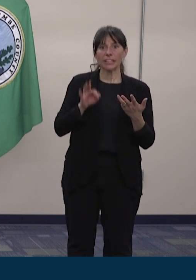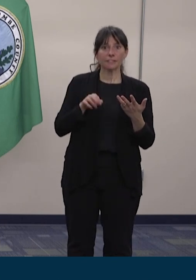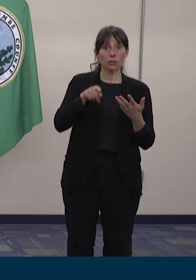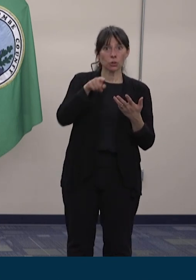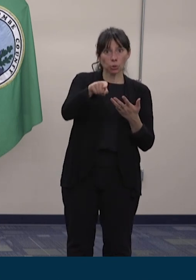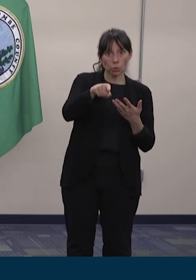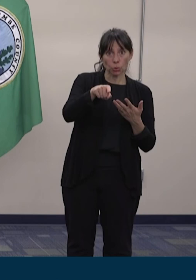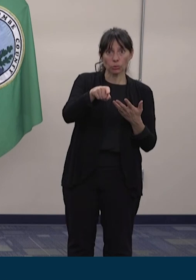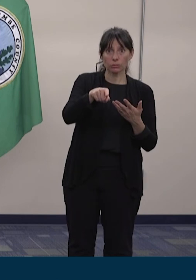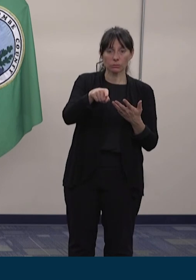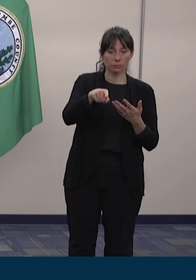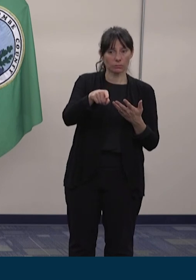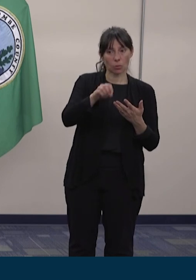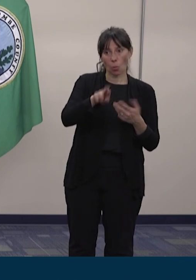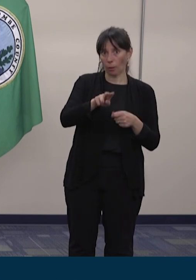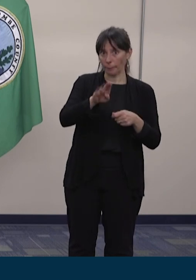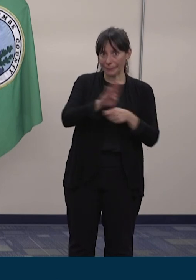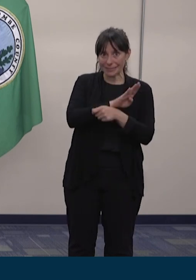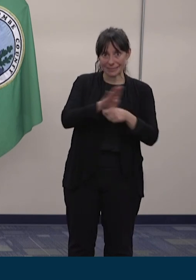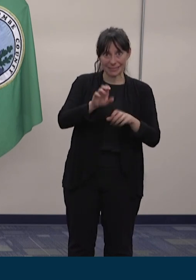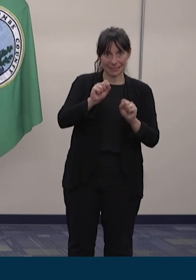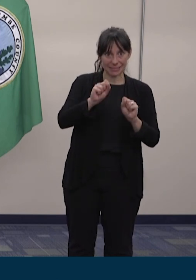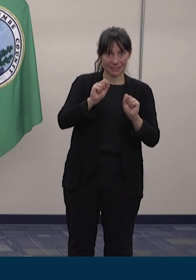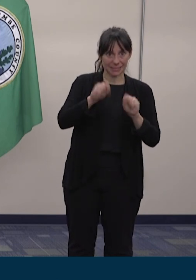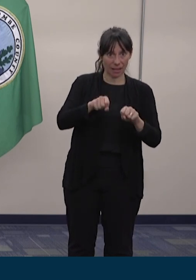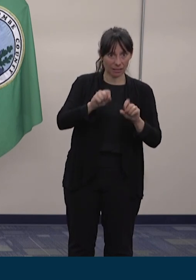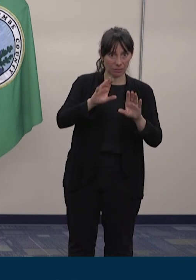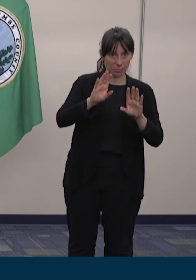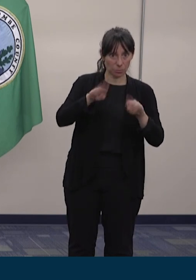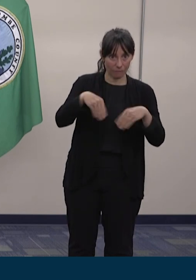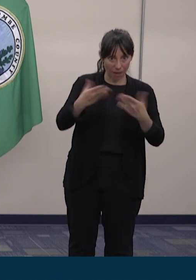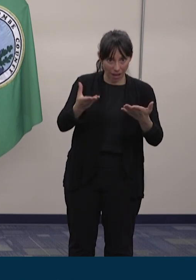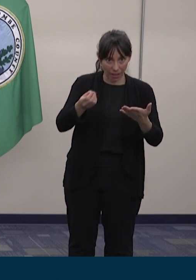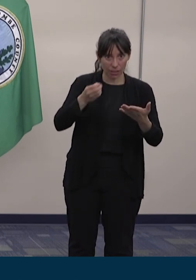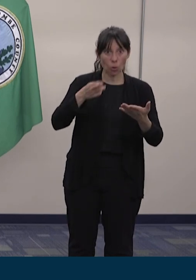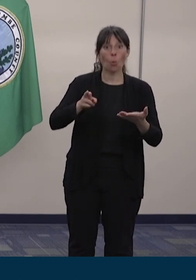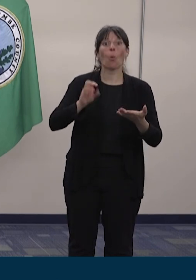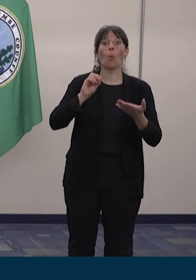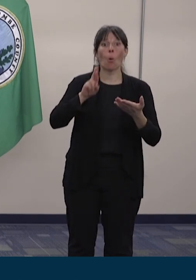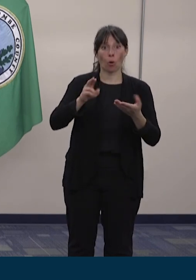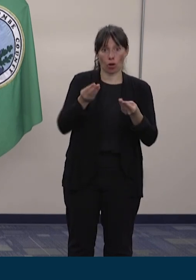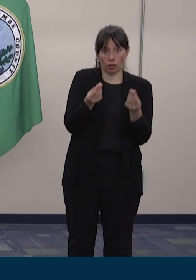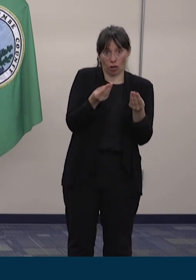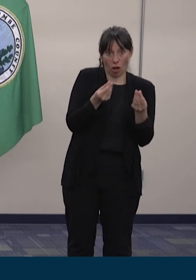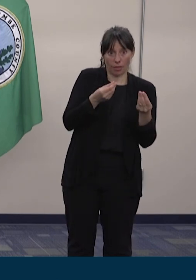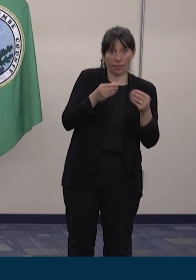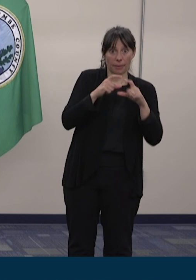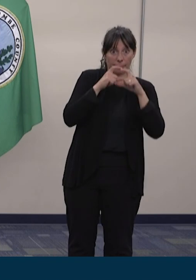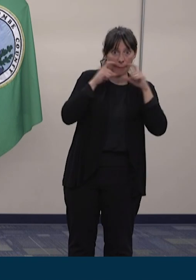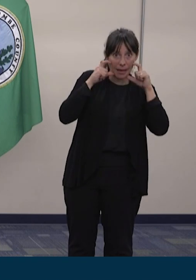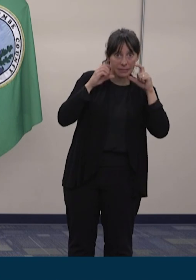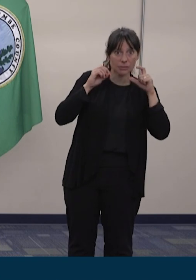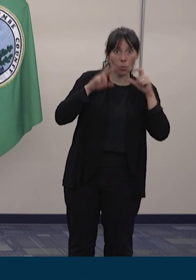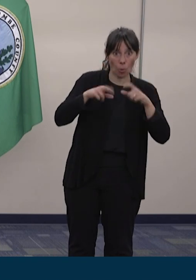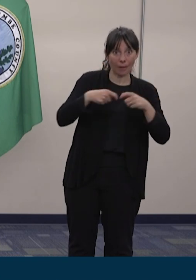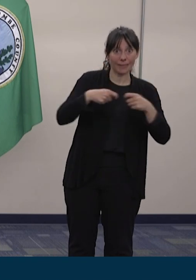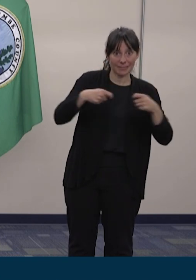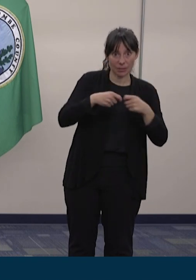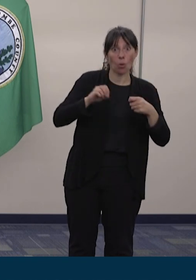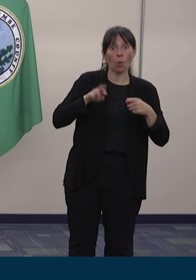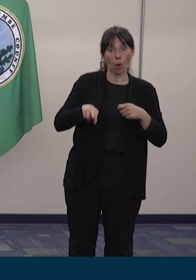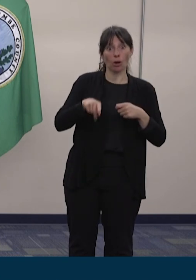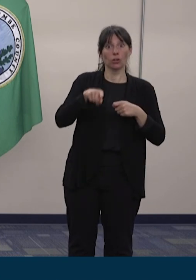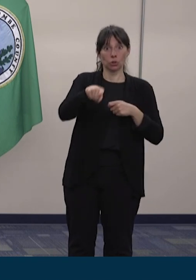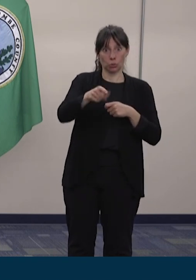la provide habilidad de supplies proveer or the ability algún to sew suministro para cloth poder masks. coser cubrebocas And de if you tela have y the tienen ability to la